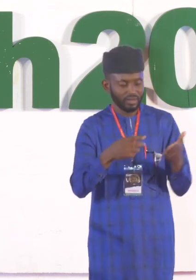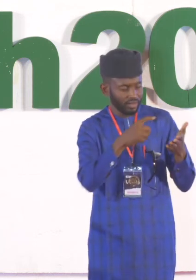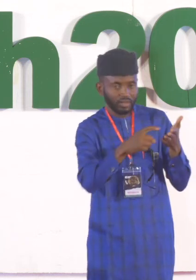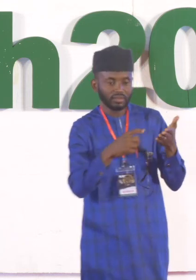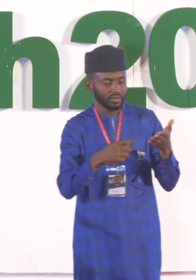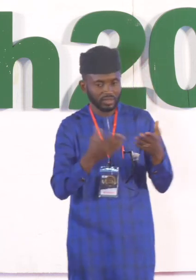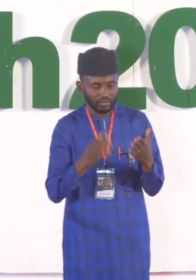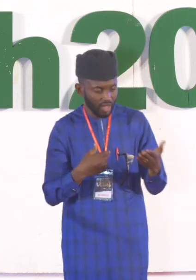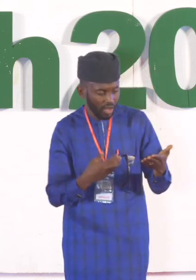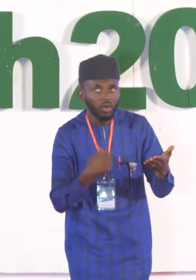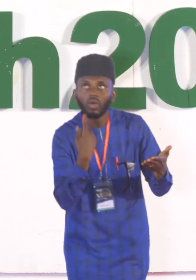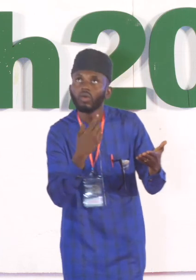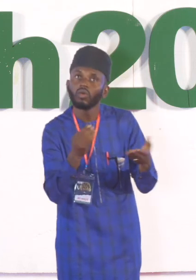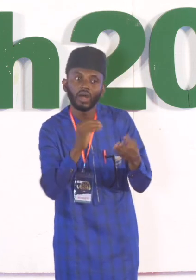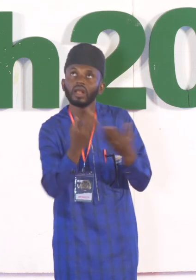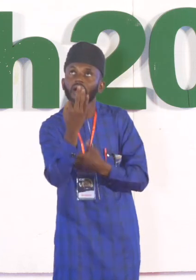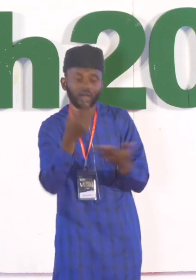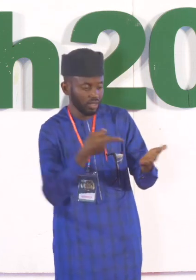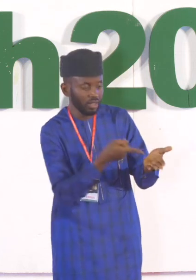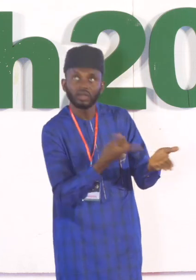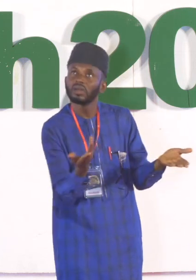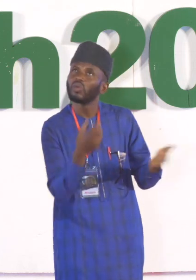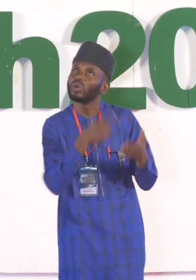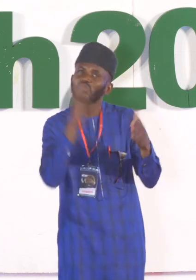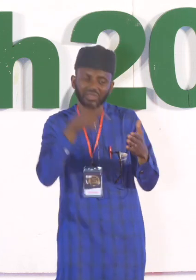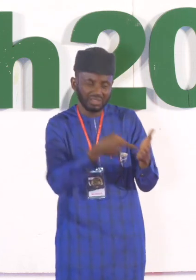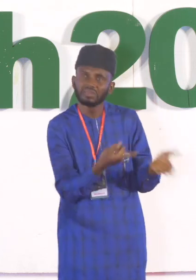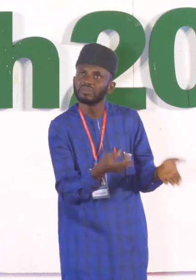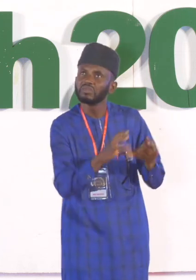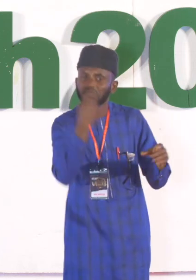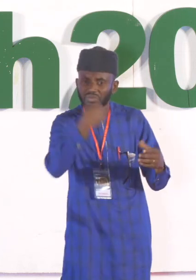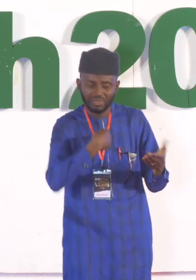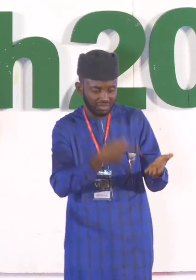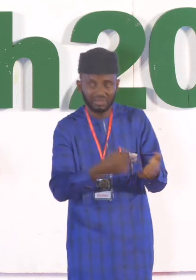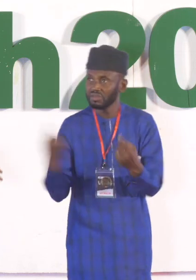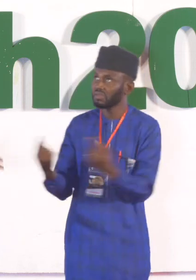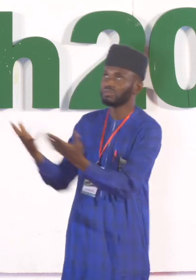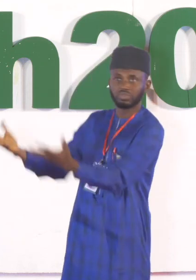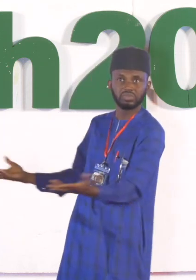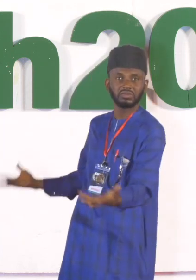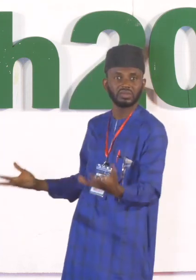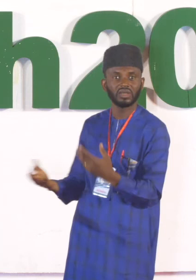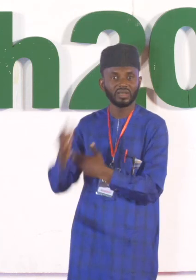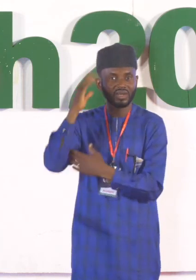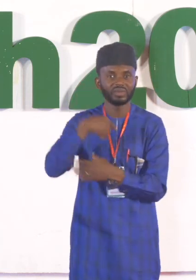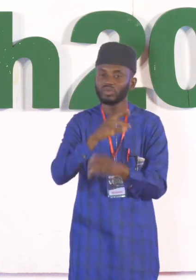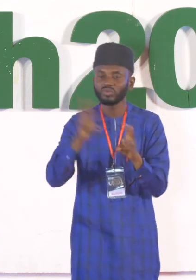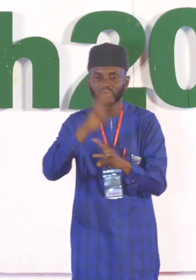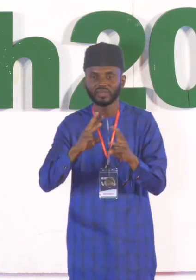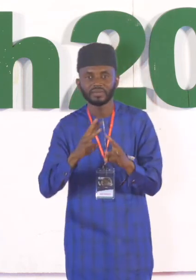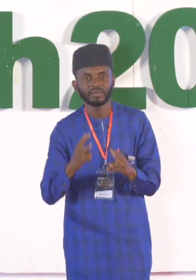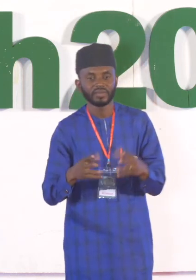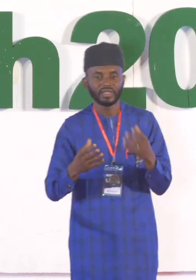card do to this?" Allah will say, "Don't worry. It will be placed on the scale and it will